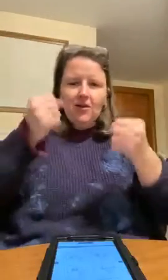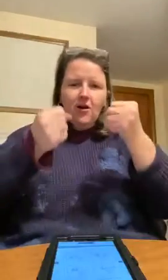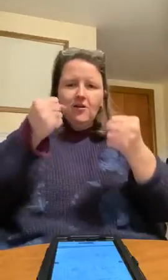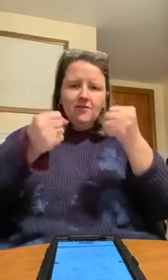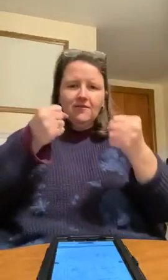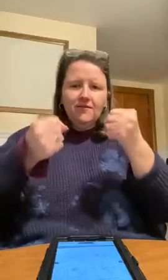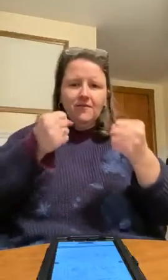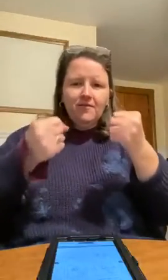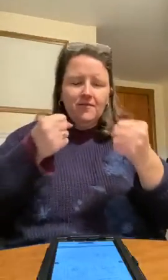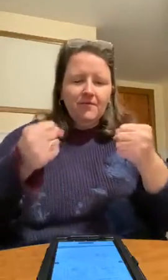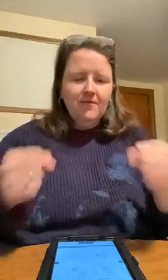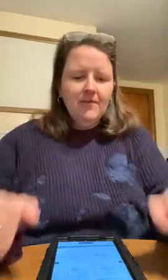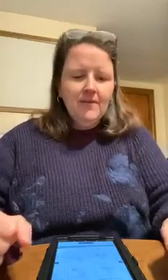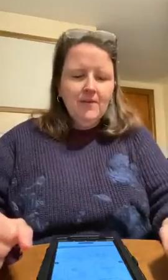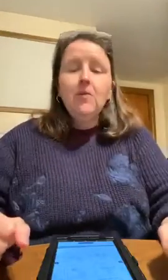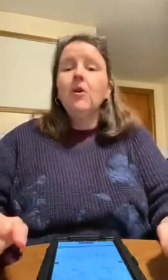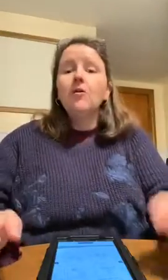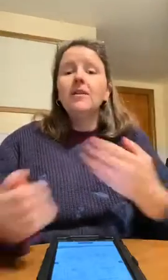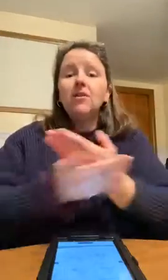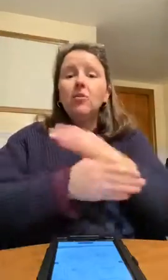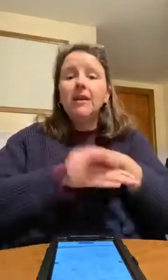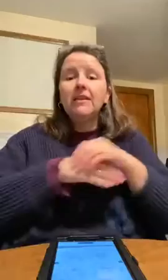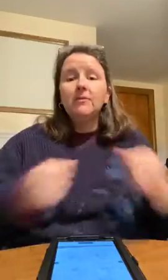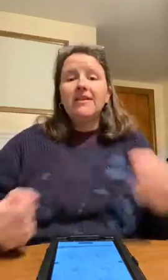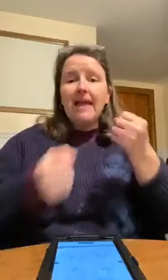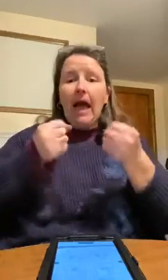Car. Or in New England, we say car.